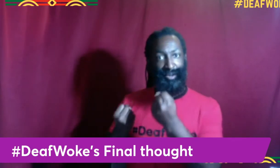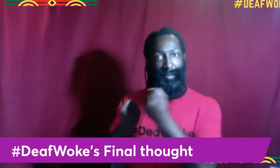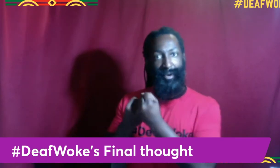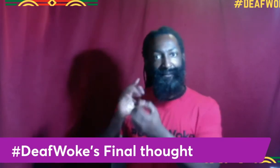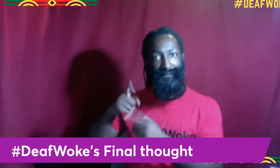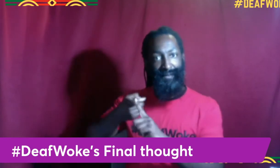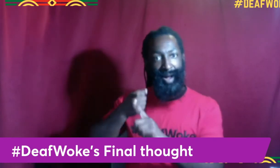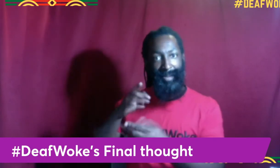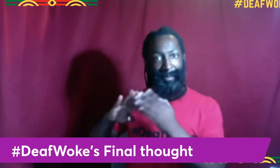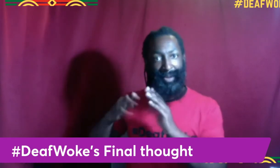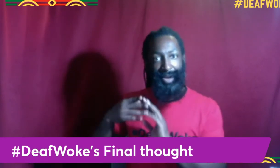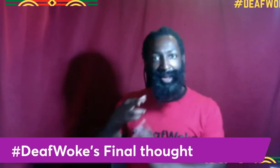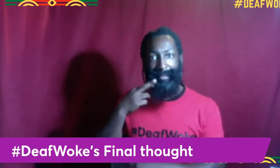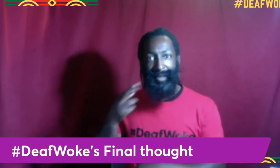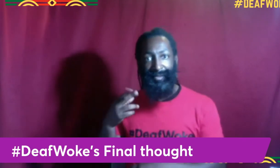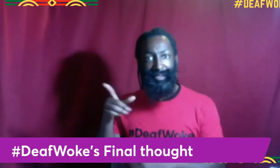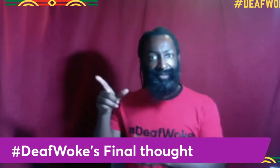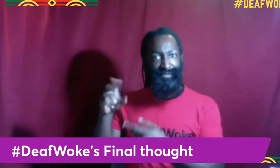And that's love.